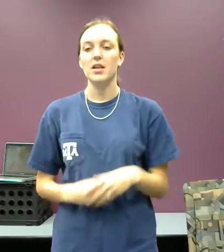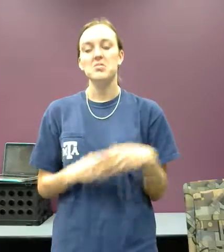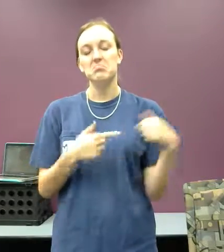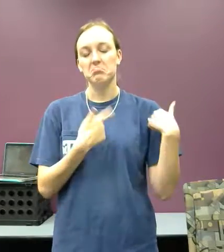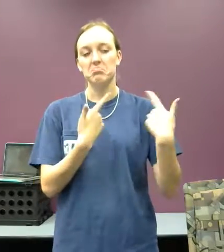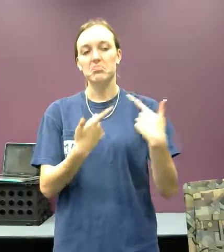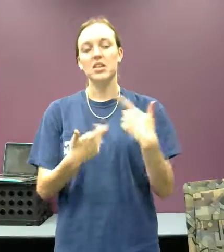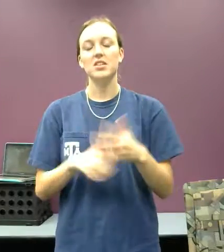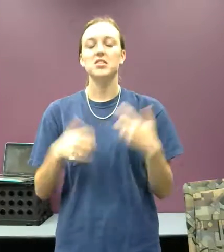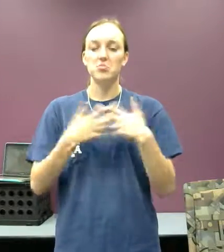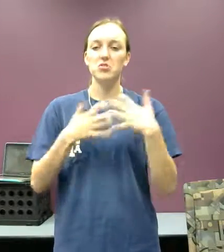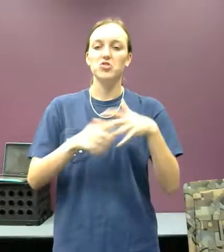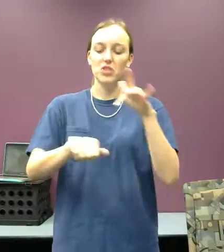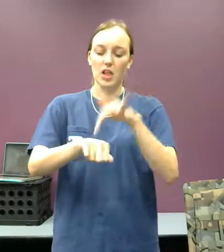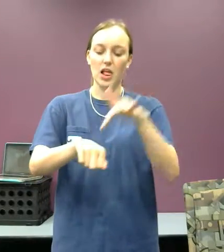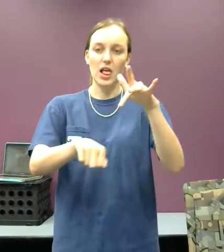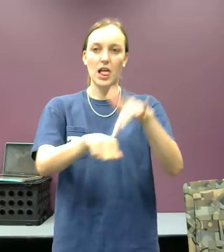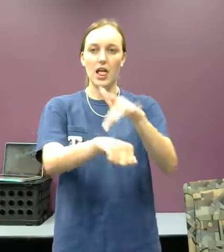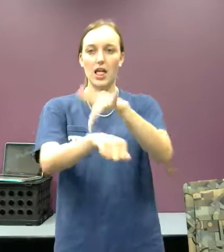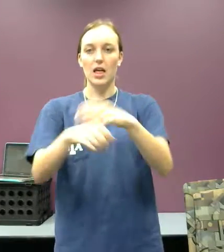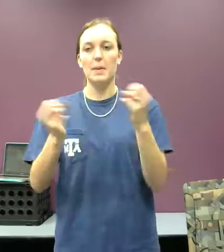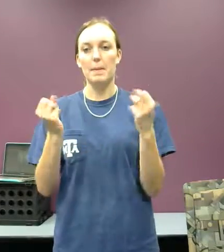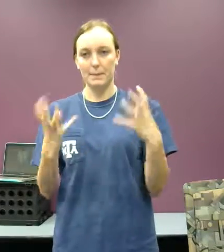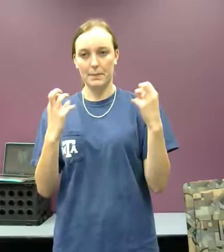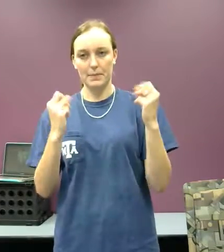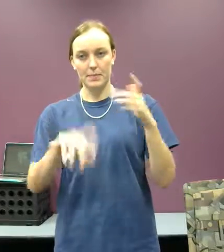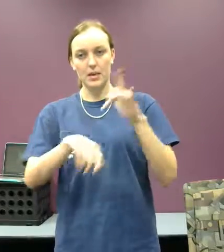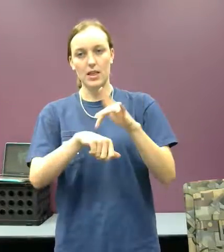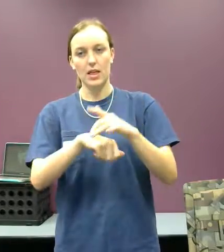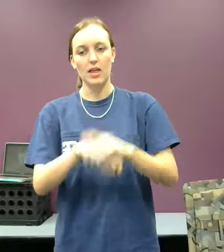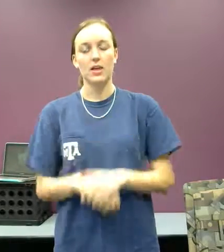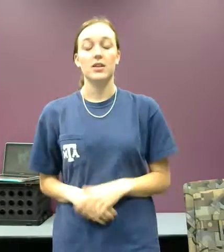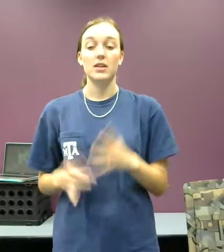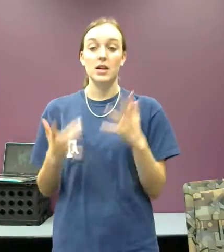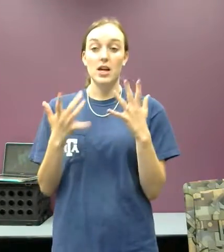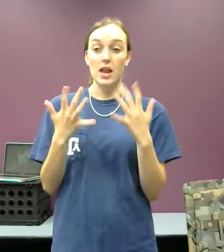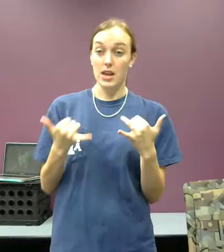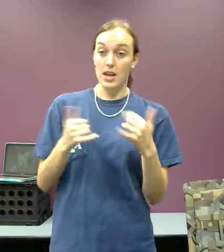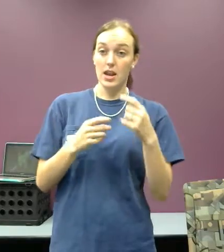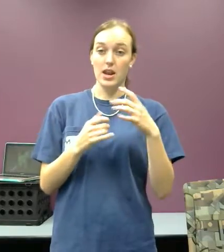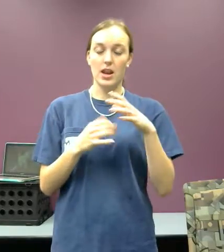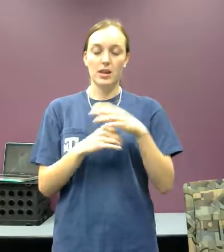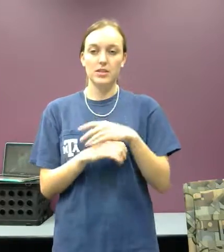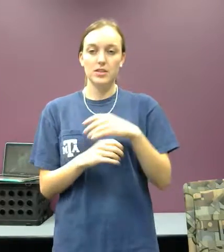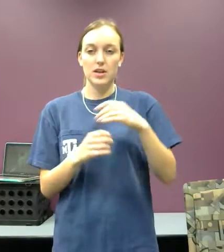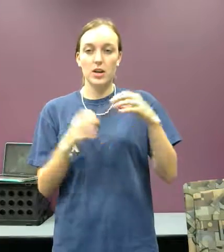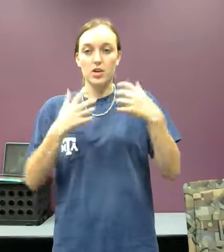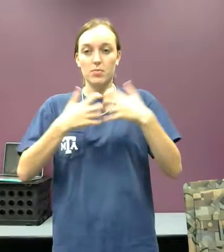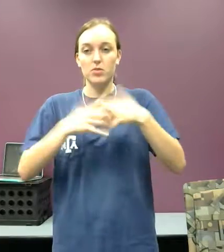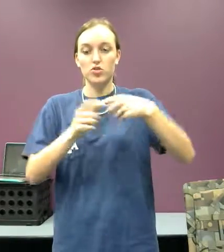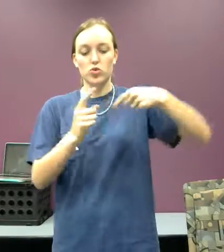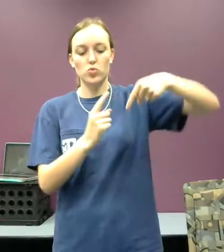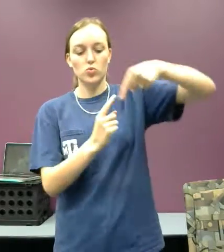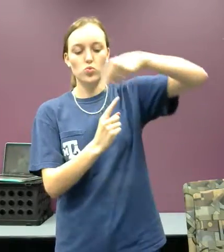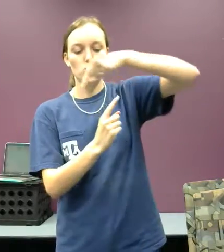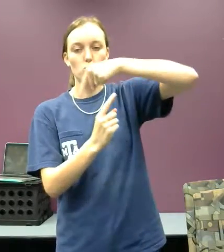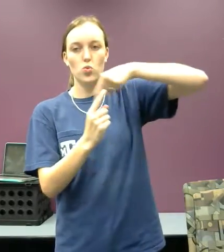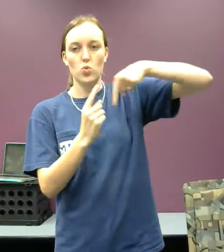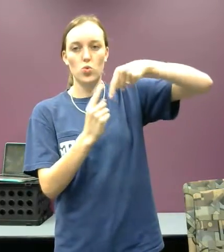The most recent, the European Venus Express, is now in orbit, and will continue to send back important data throughout its 3-year mission. And exploration from